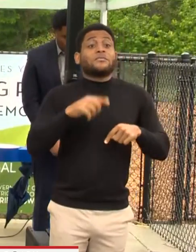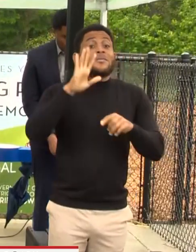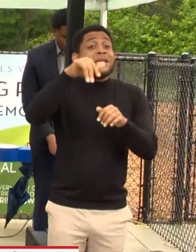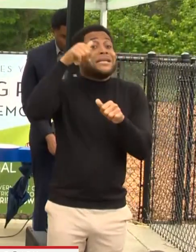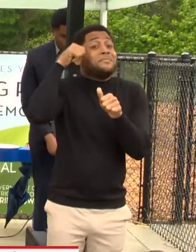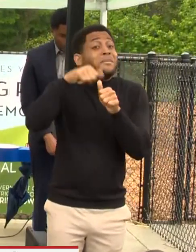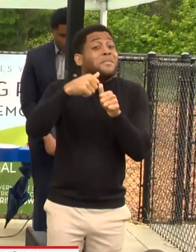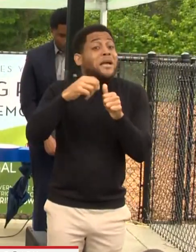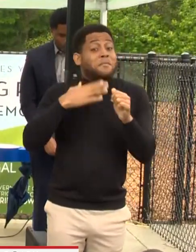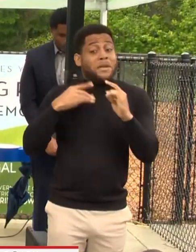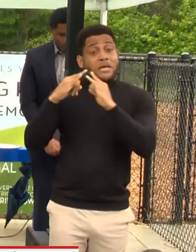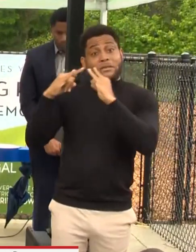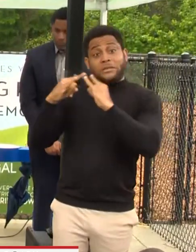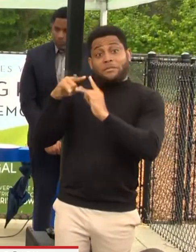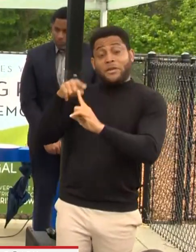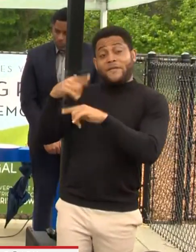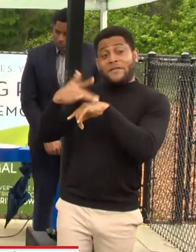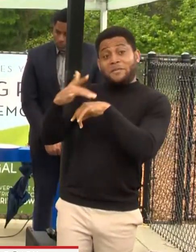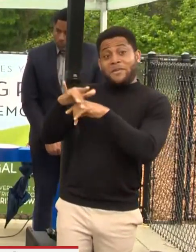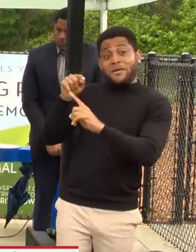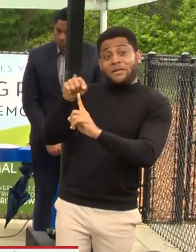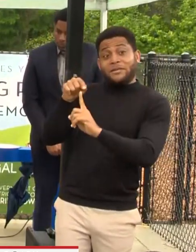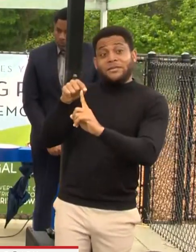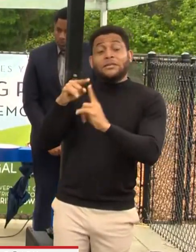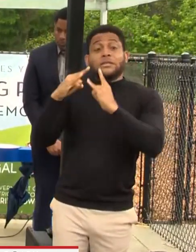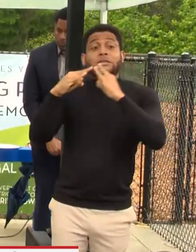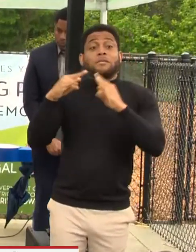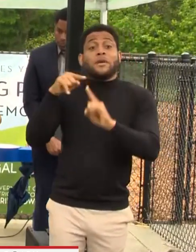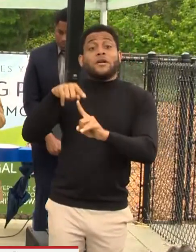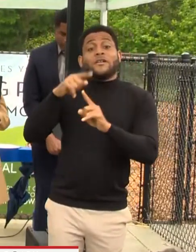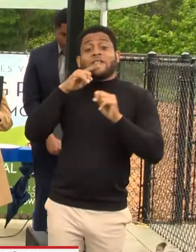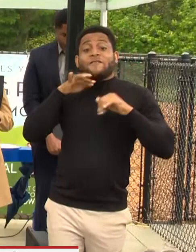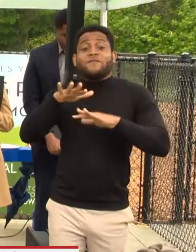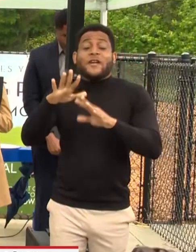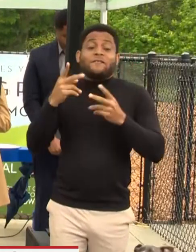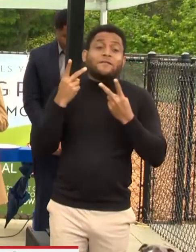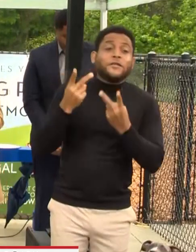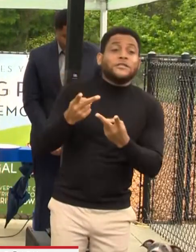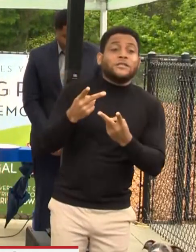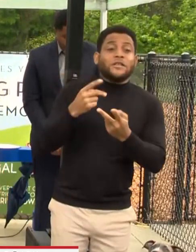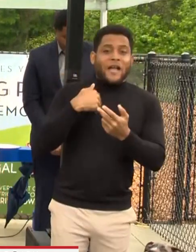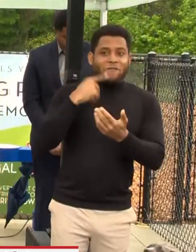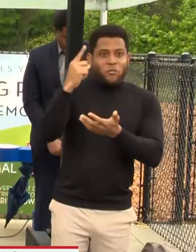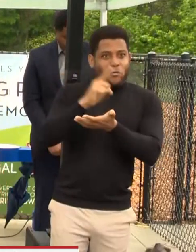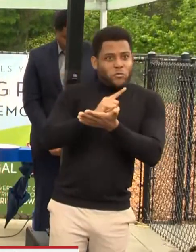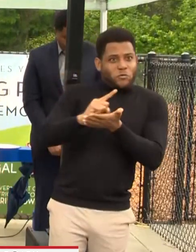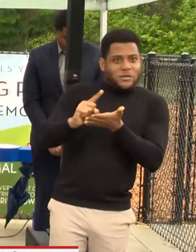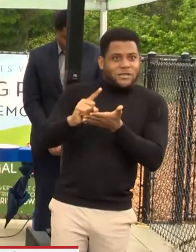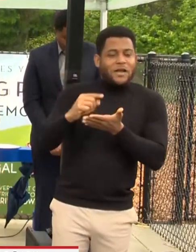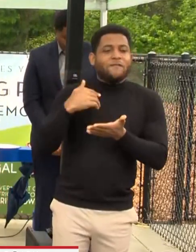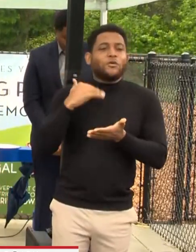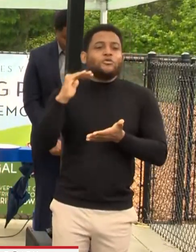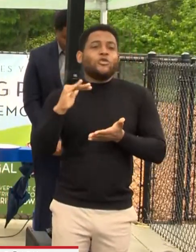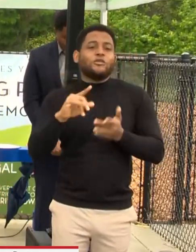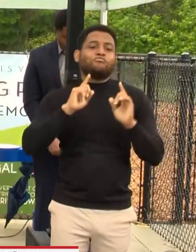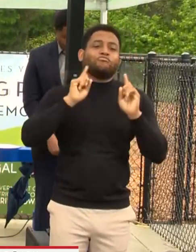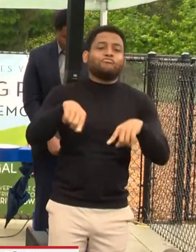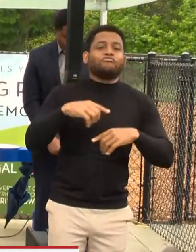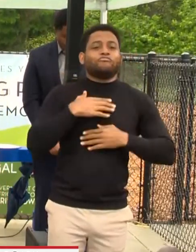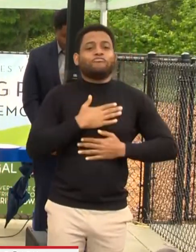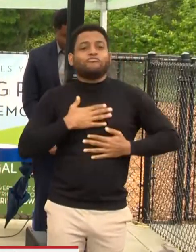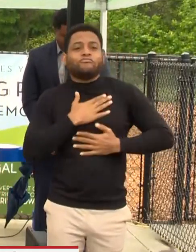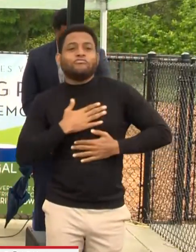that have been released. Camp Riverview. You got a week long. You want to send your babies away and put them in good hands. We got you. We got you. We got